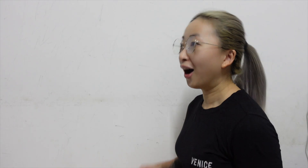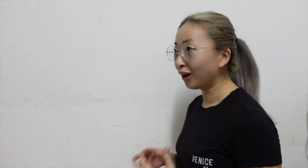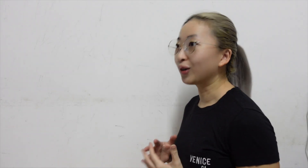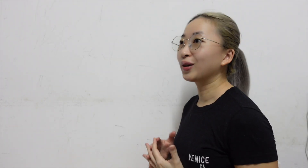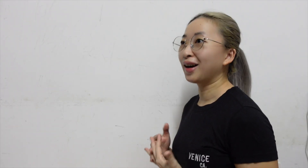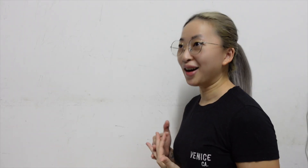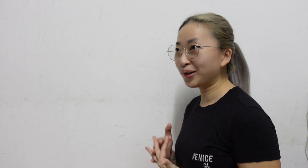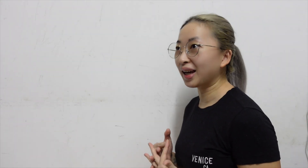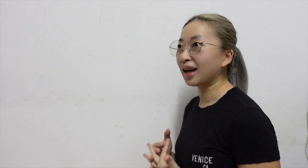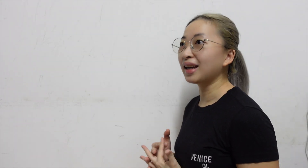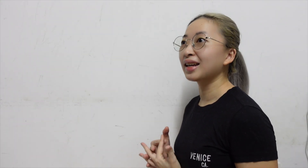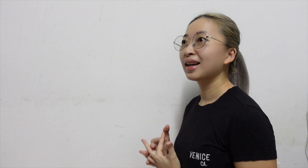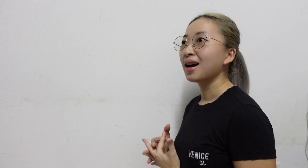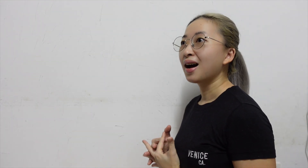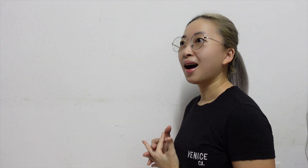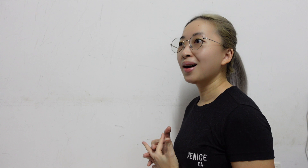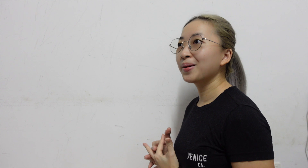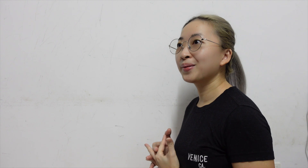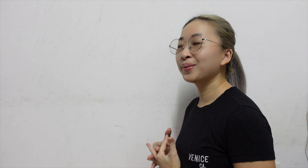Oh, okay.